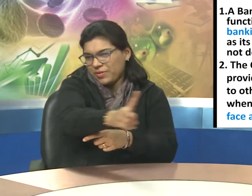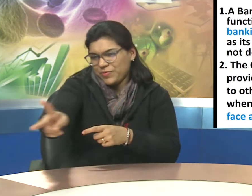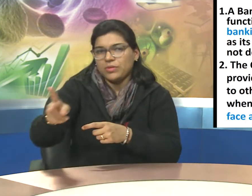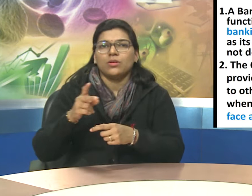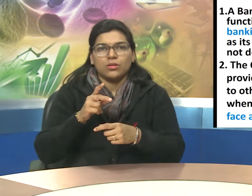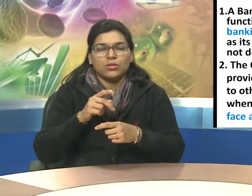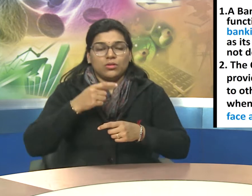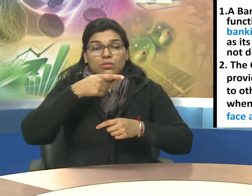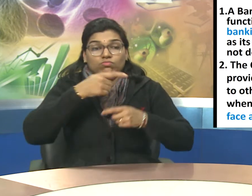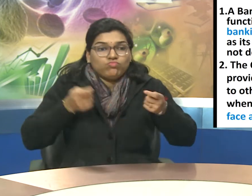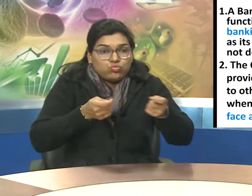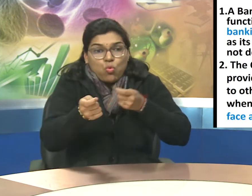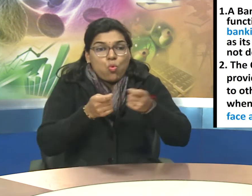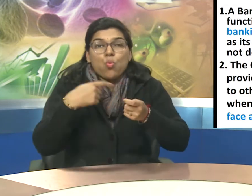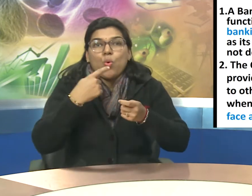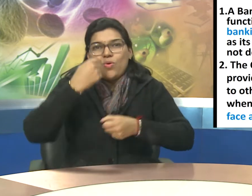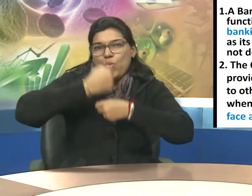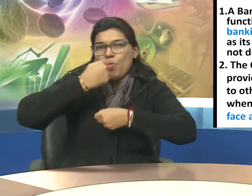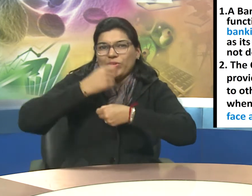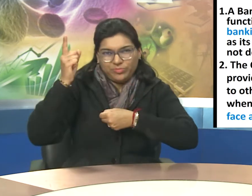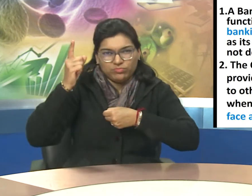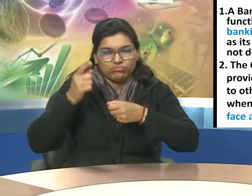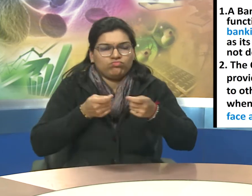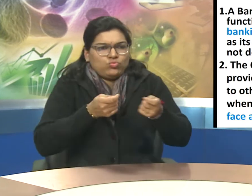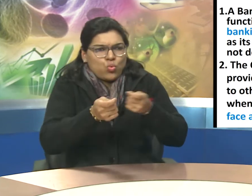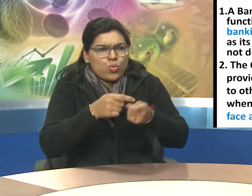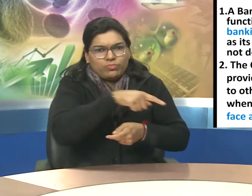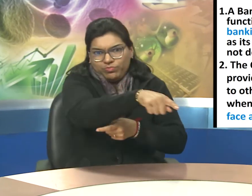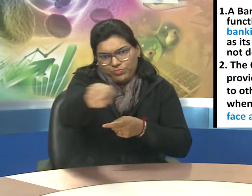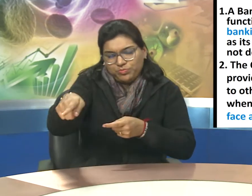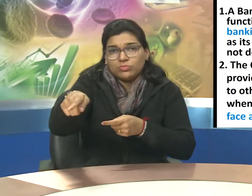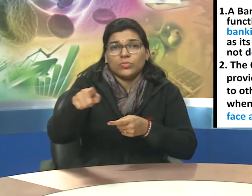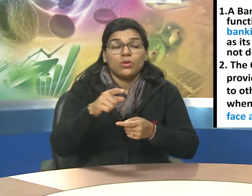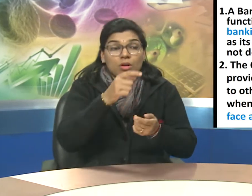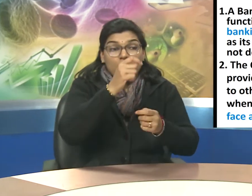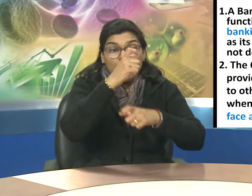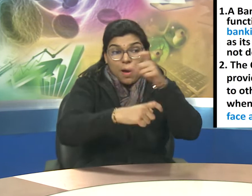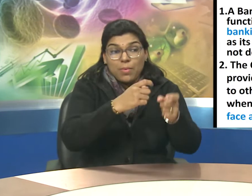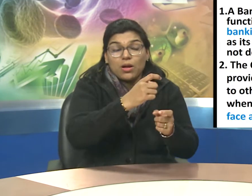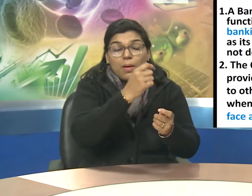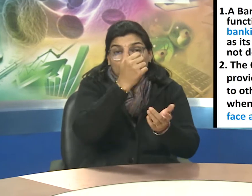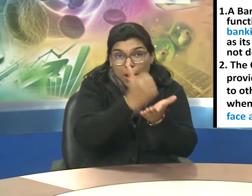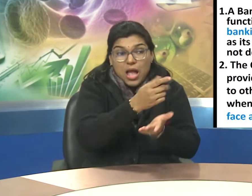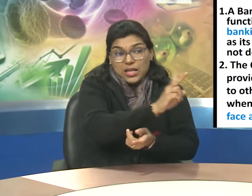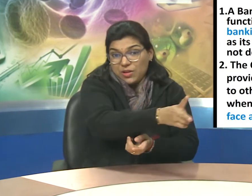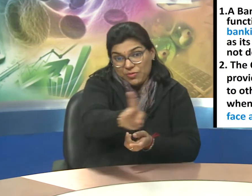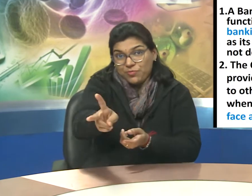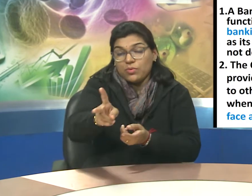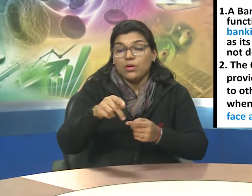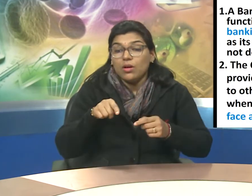As we know that there are different kinds of bank, and all the banks are controlled by